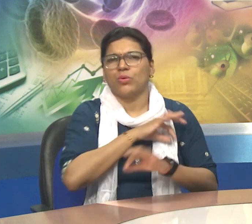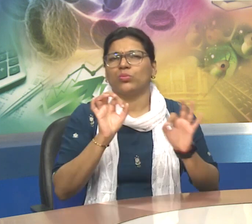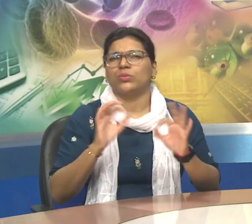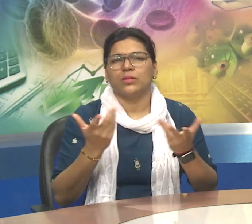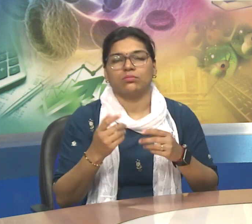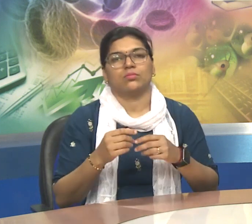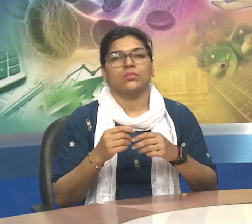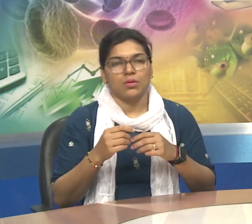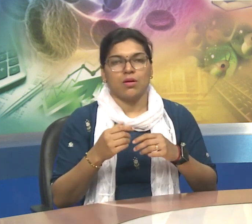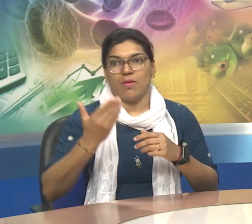Disadvantage.